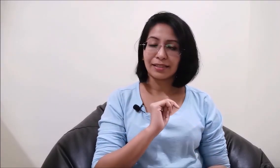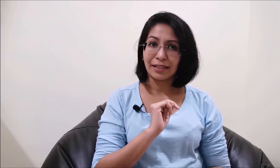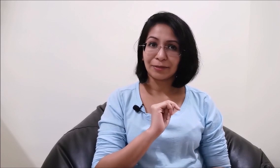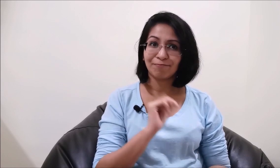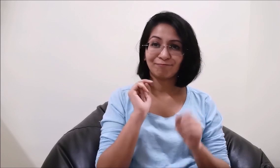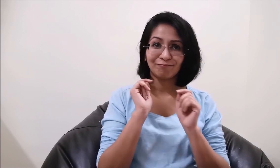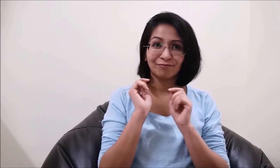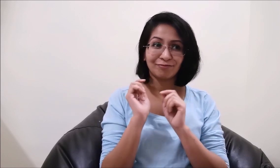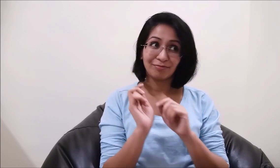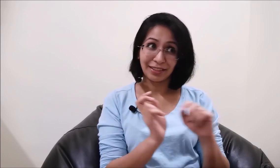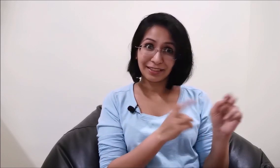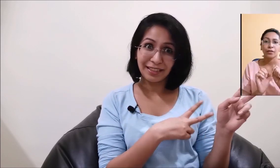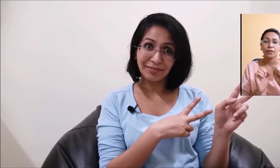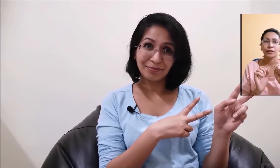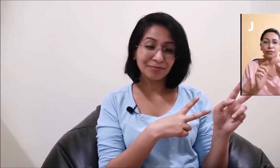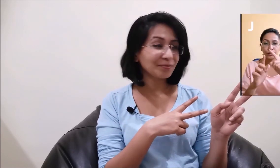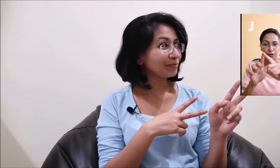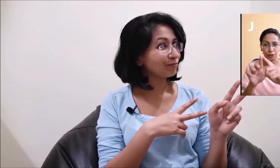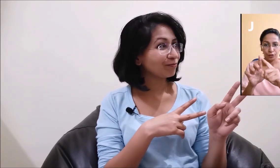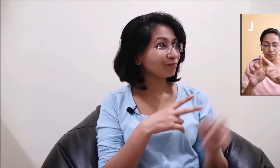signed. Let's see.